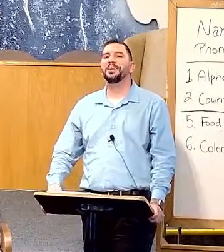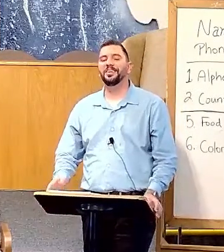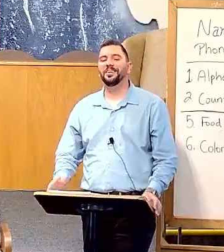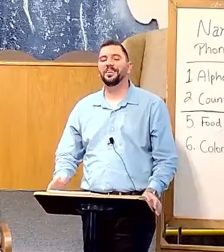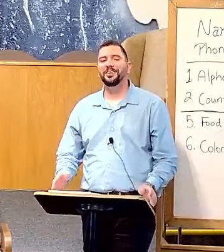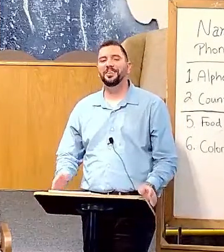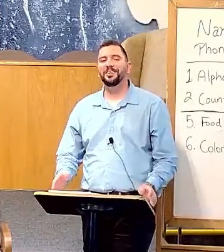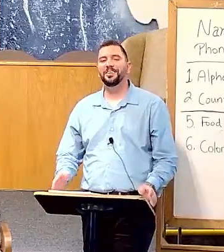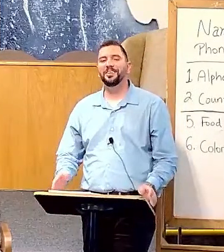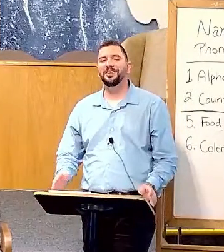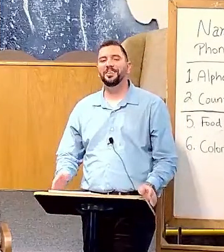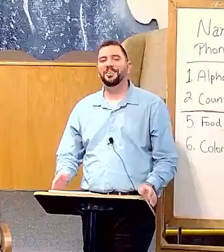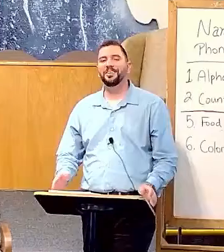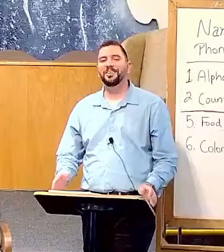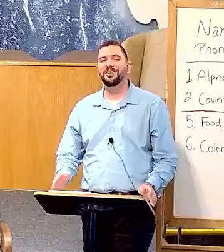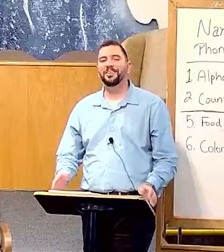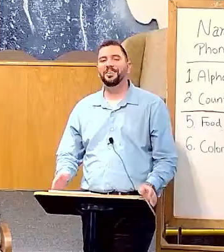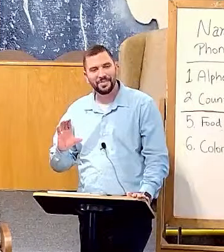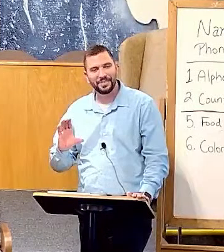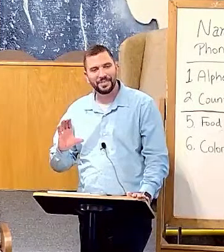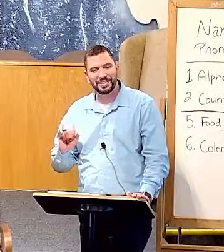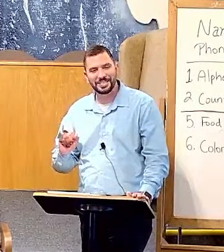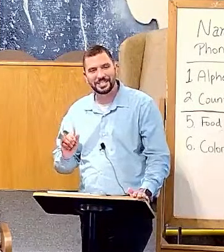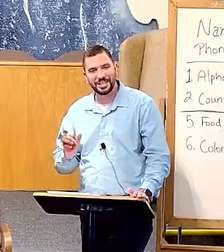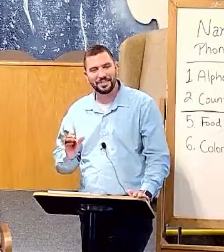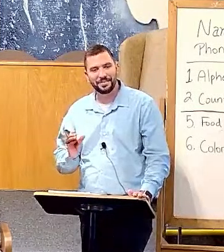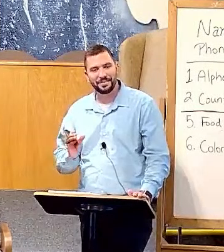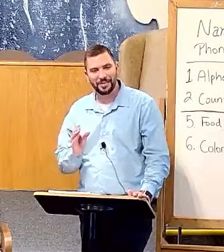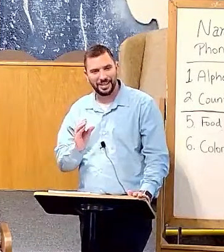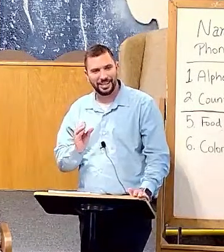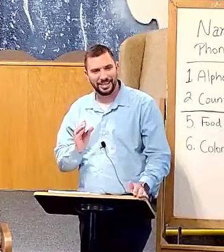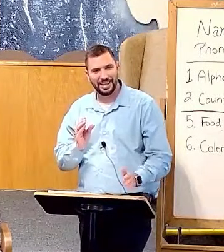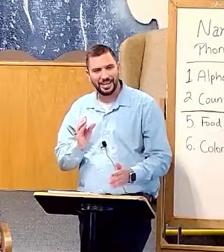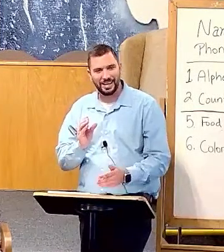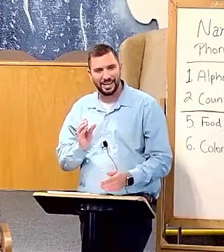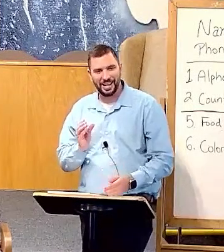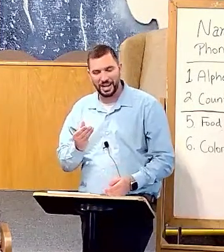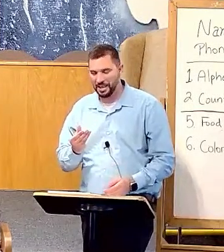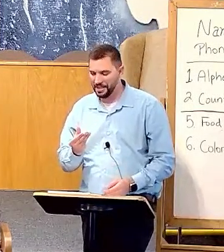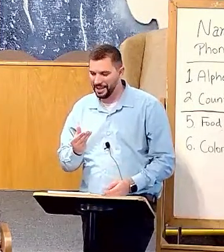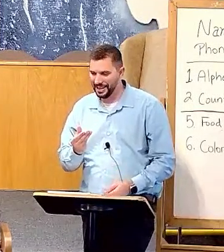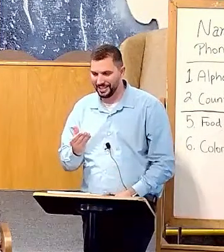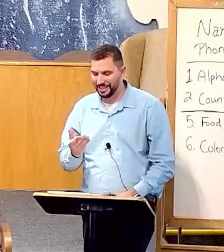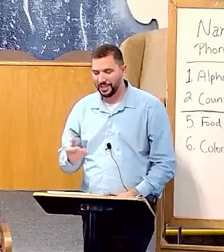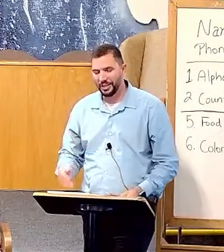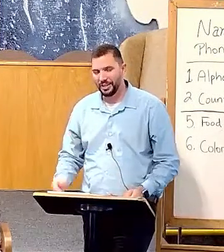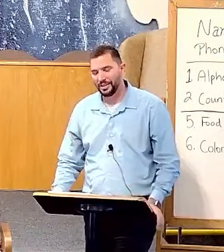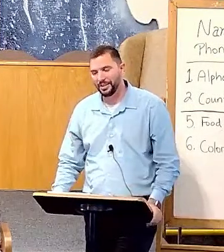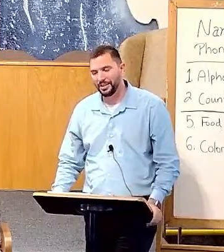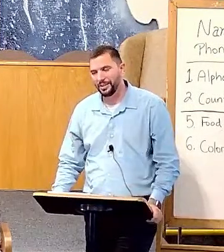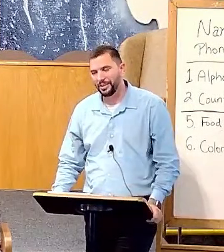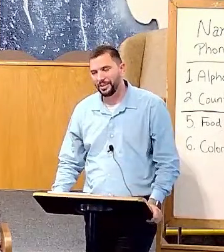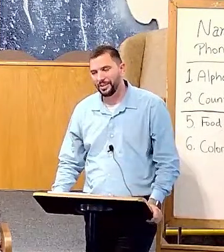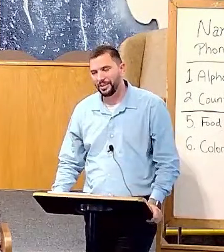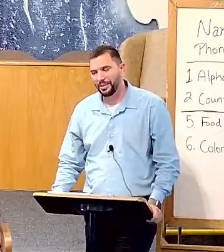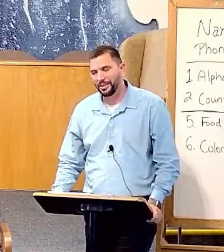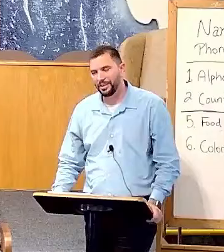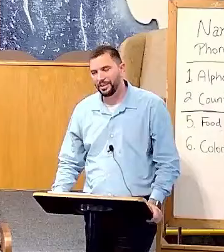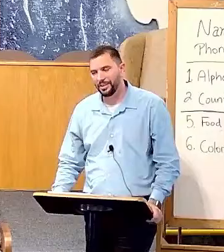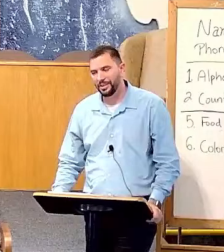Oh. No, but there is a sign for it. Yeah. I think, you got me on that one. I